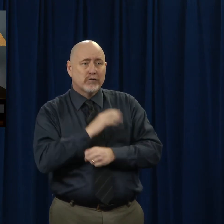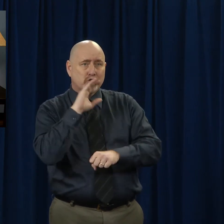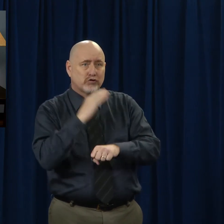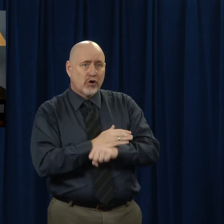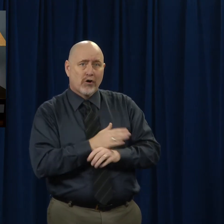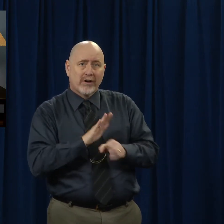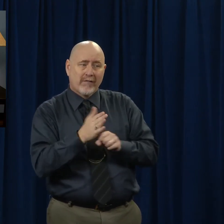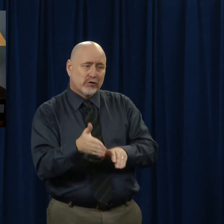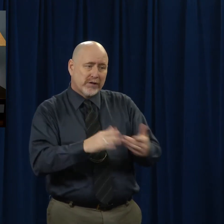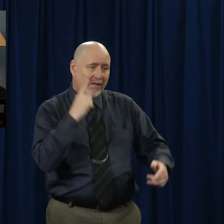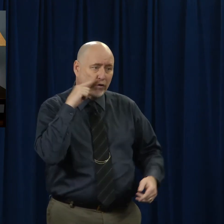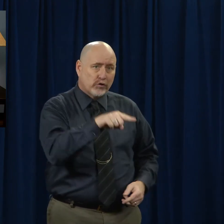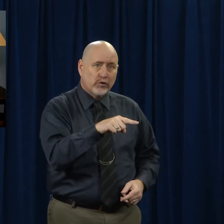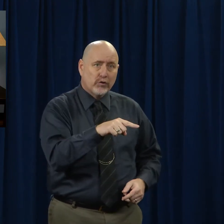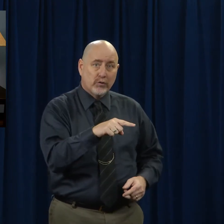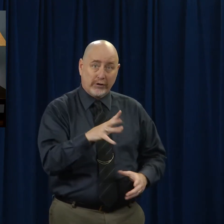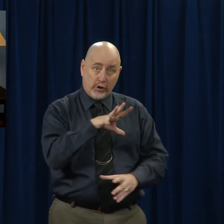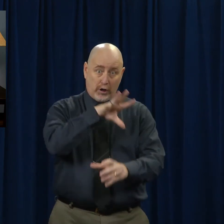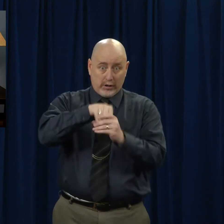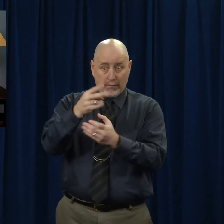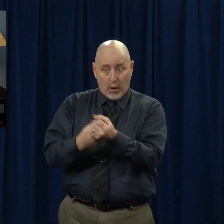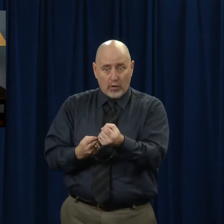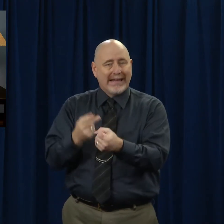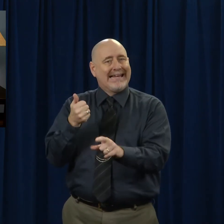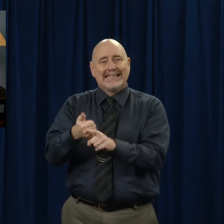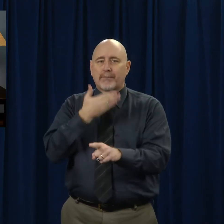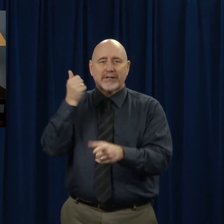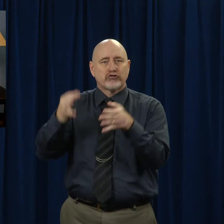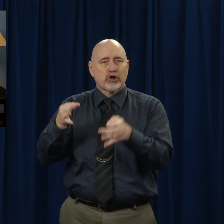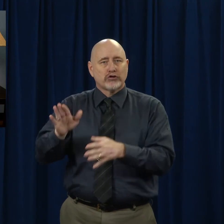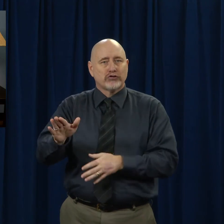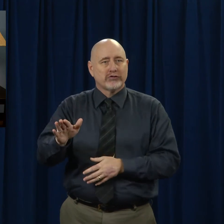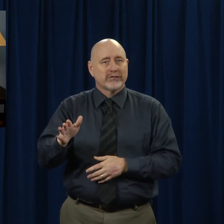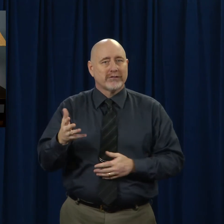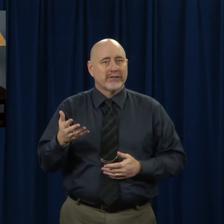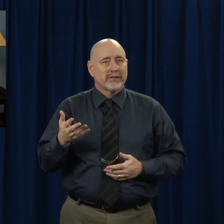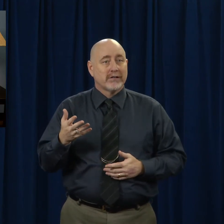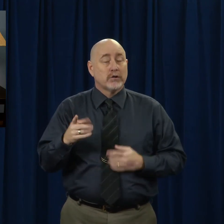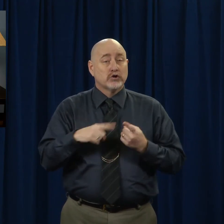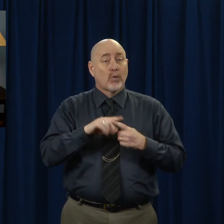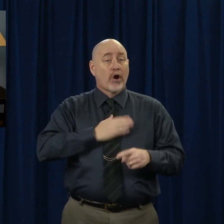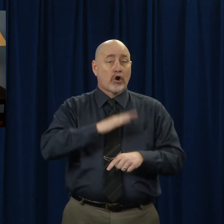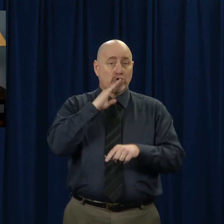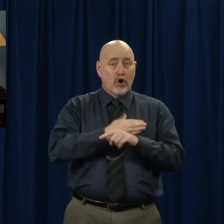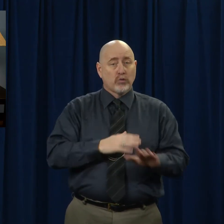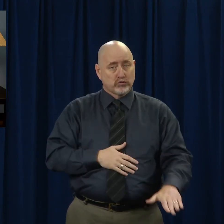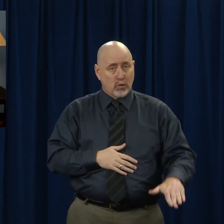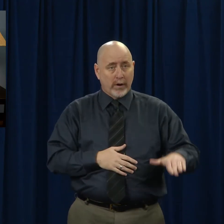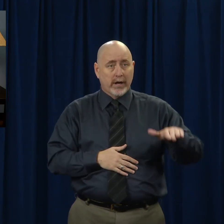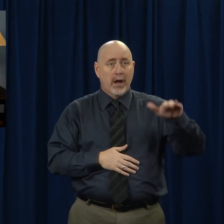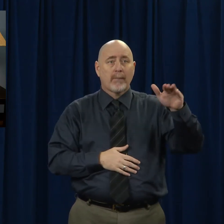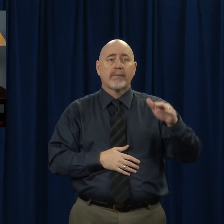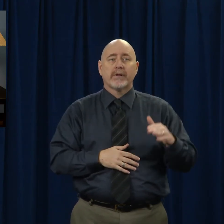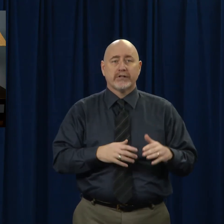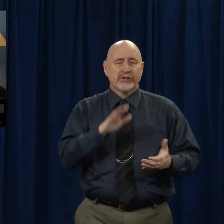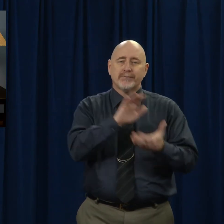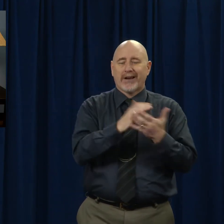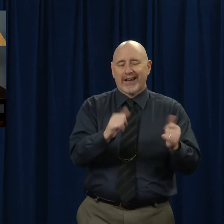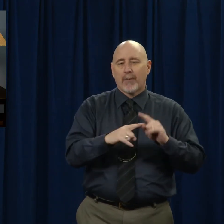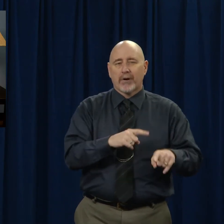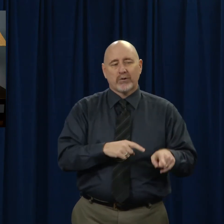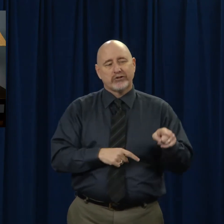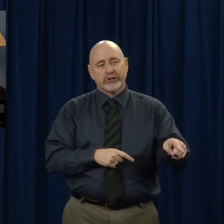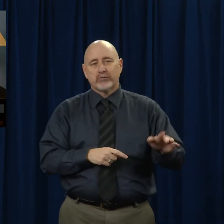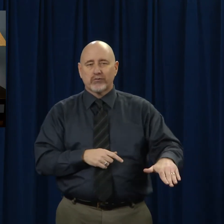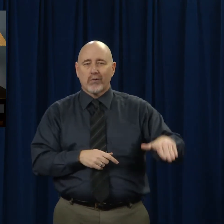enough to die for you. You take that combination, he's the best judge. And so when our daughter was growing up, and she's married now, when